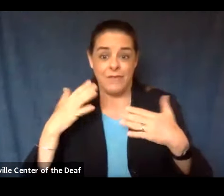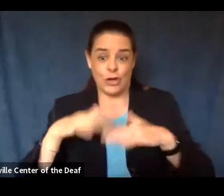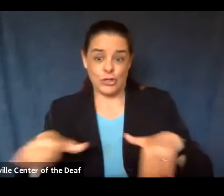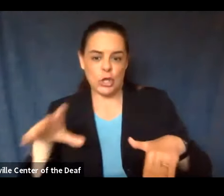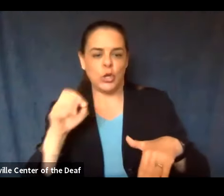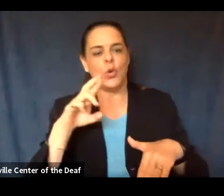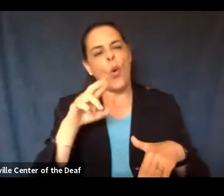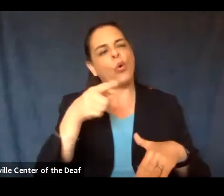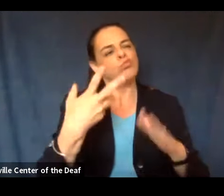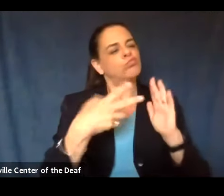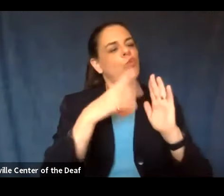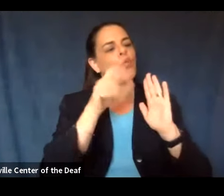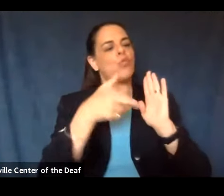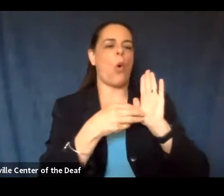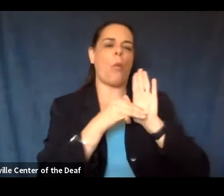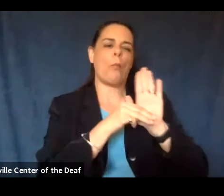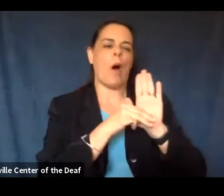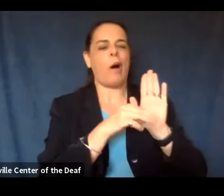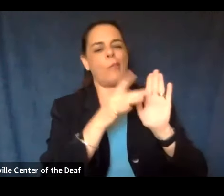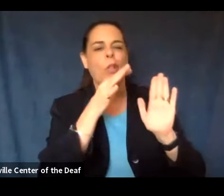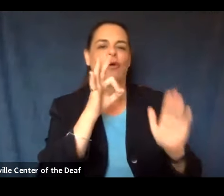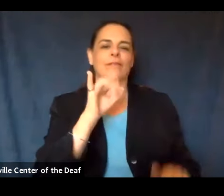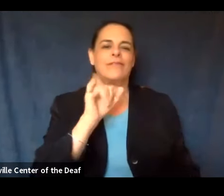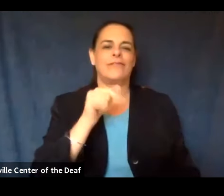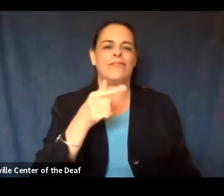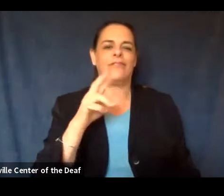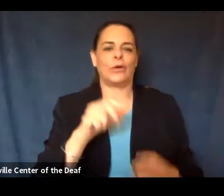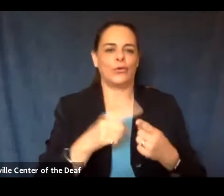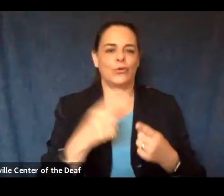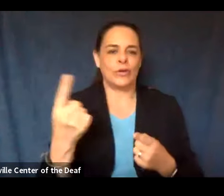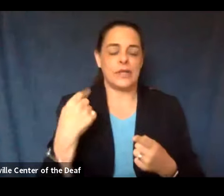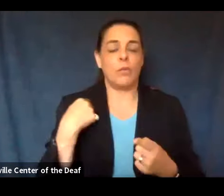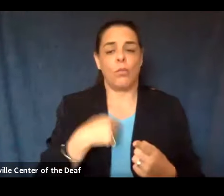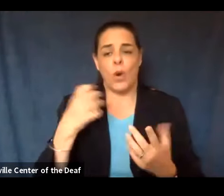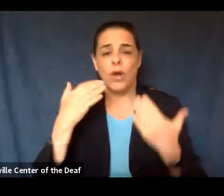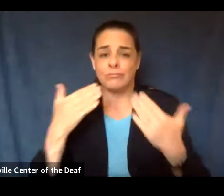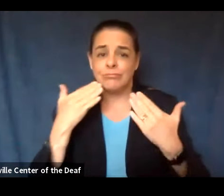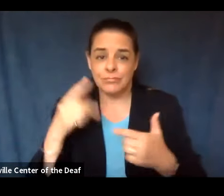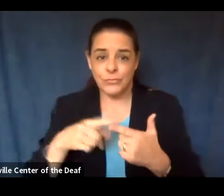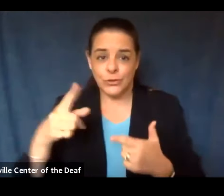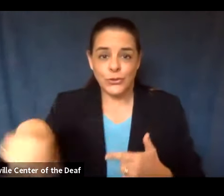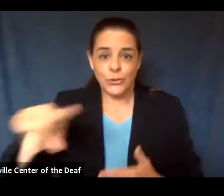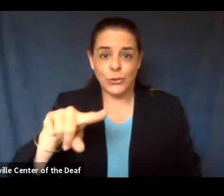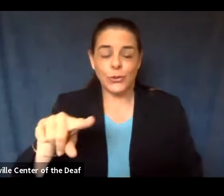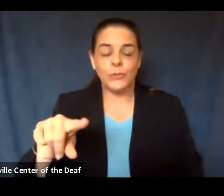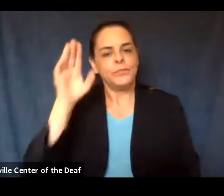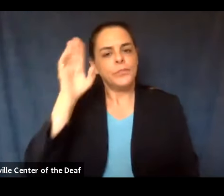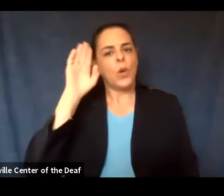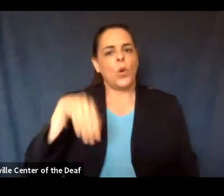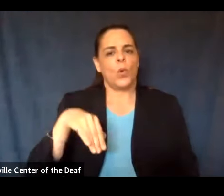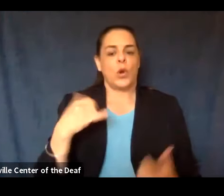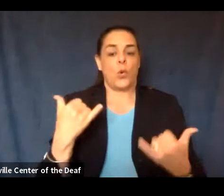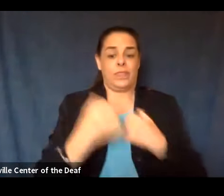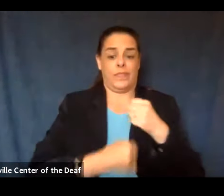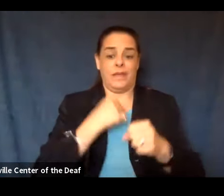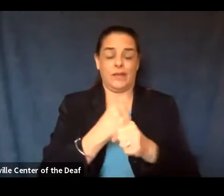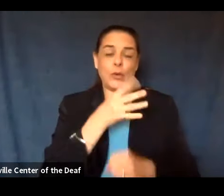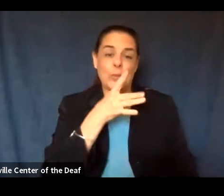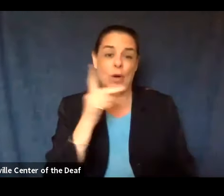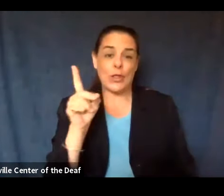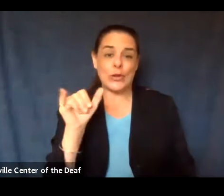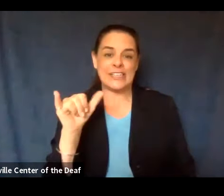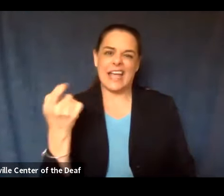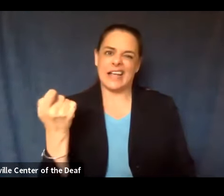someone, we want to extend our gratitude to you. We know Mother's Day is going to look a little different this